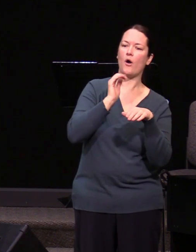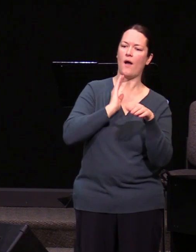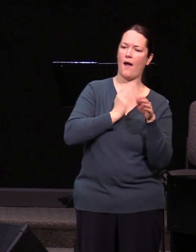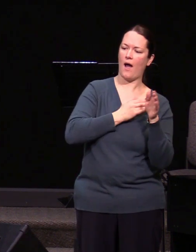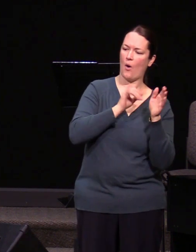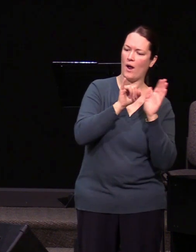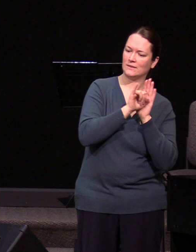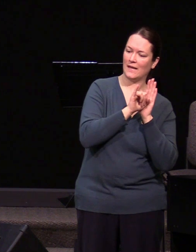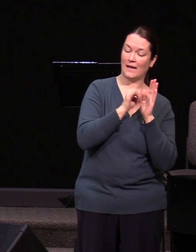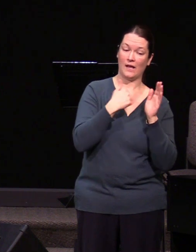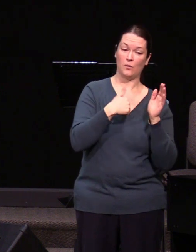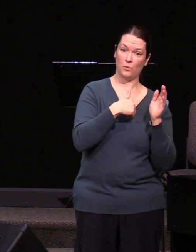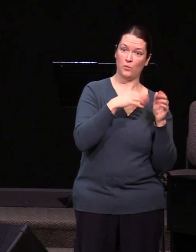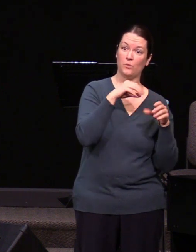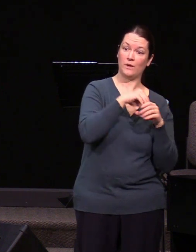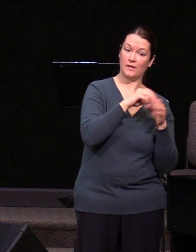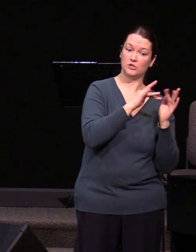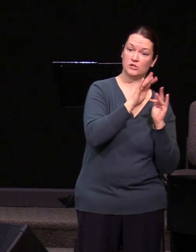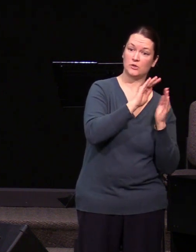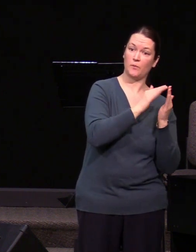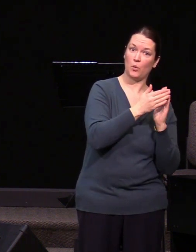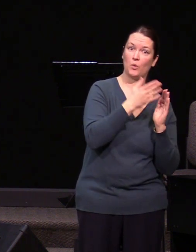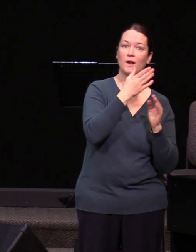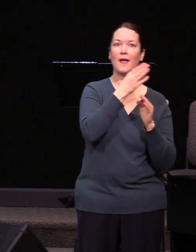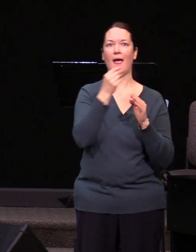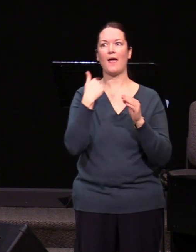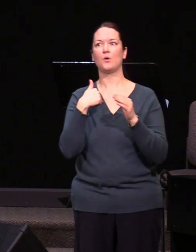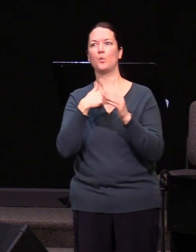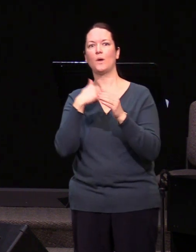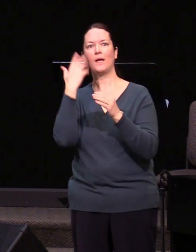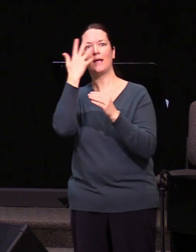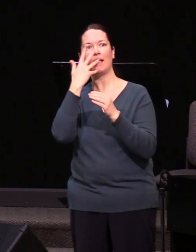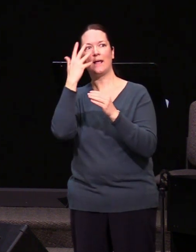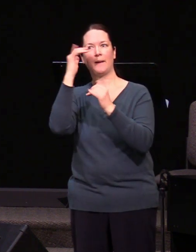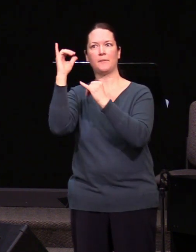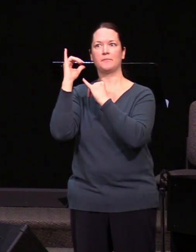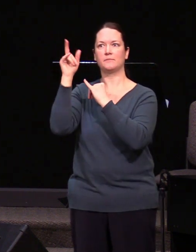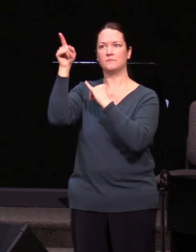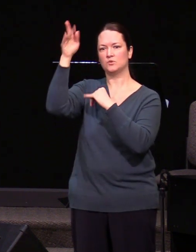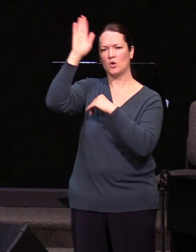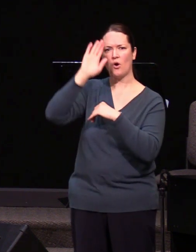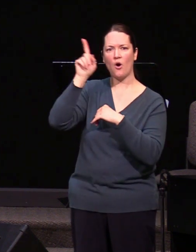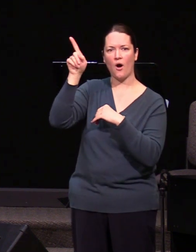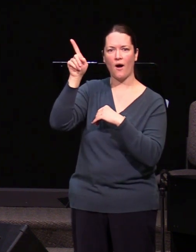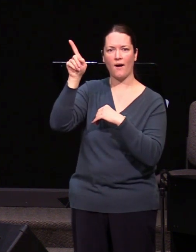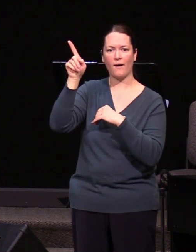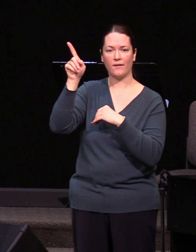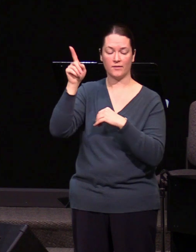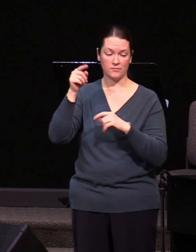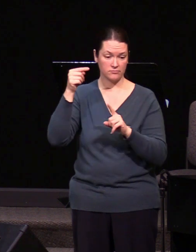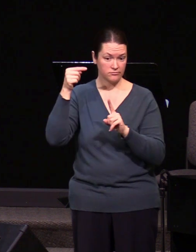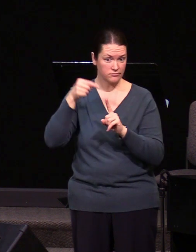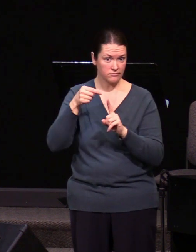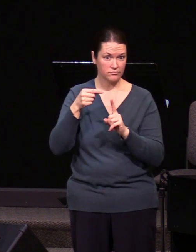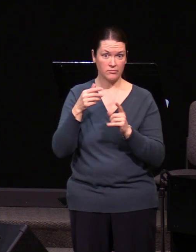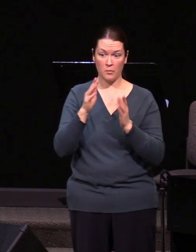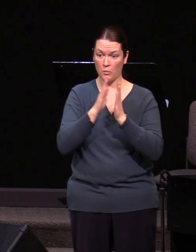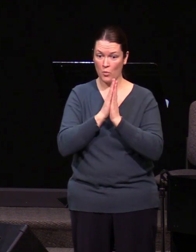Jesus community and as also image bearers of God. At its core, praying like